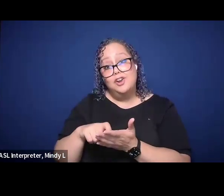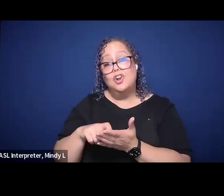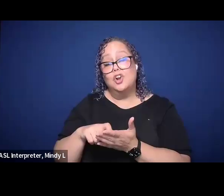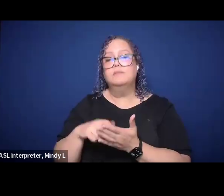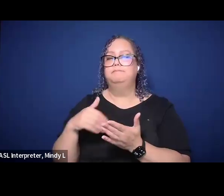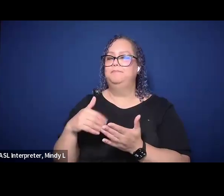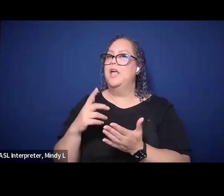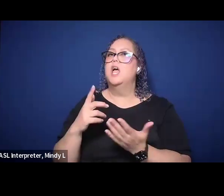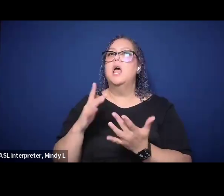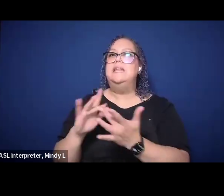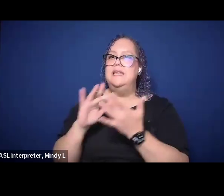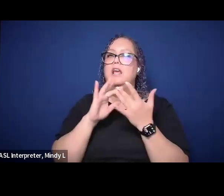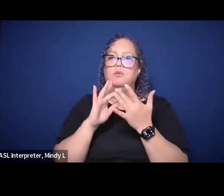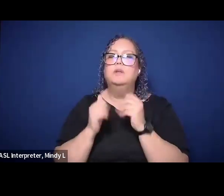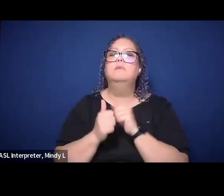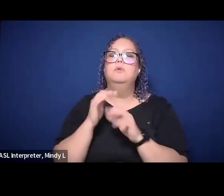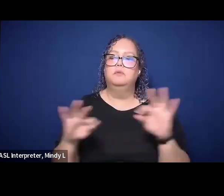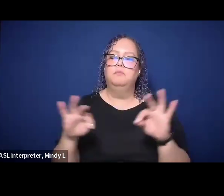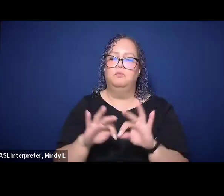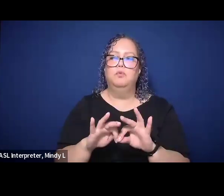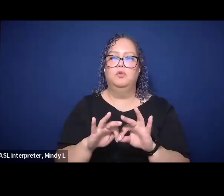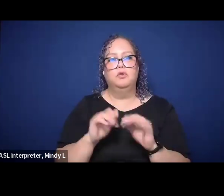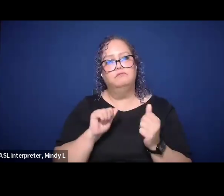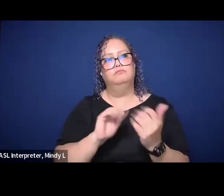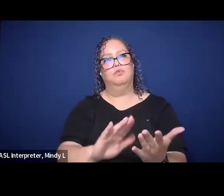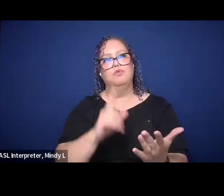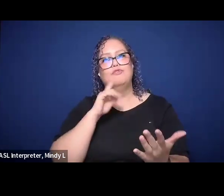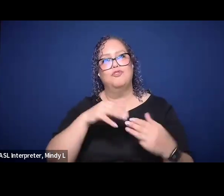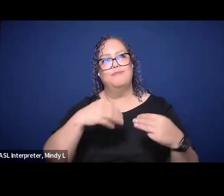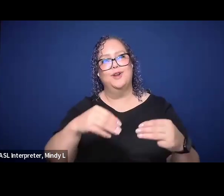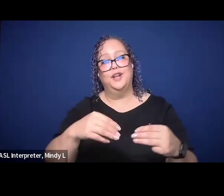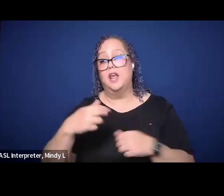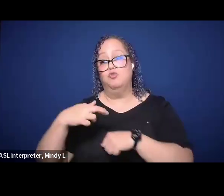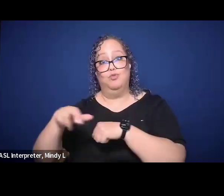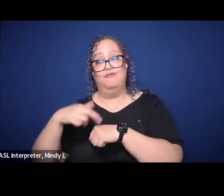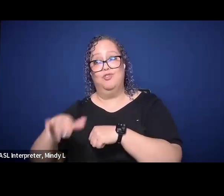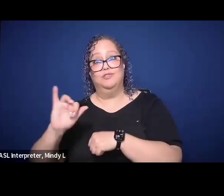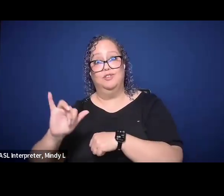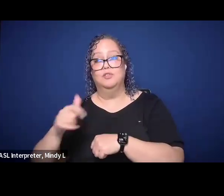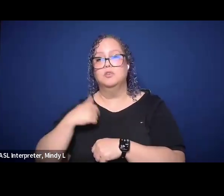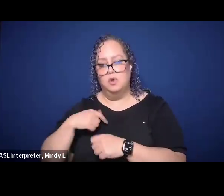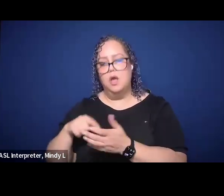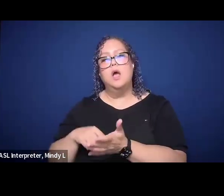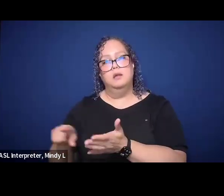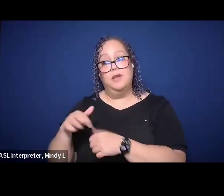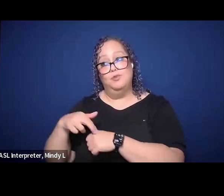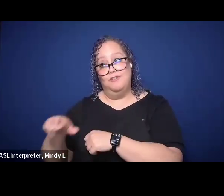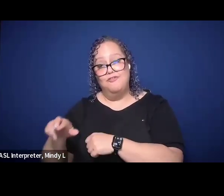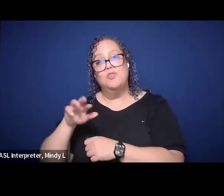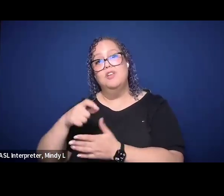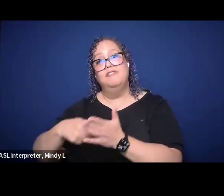the most important way for me to market, and referrals as well. So I pay referral fees for